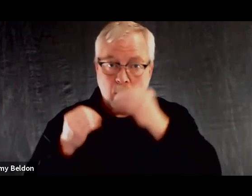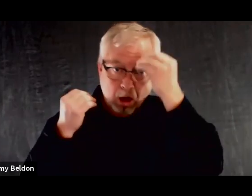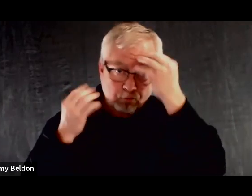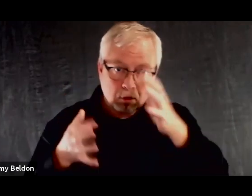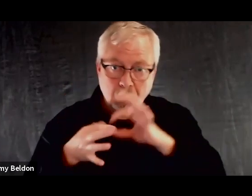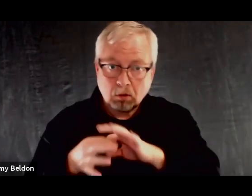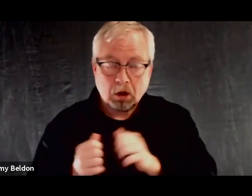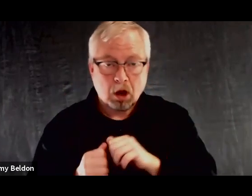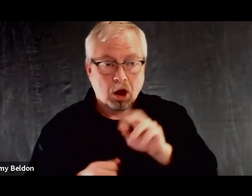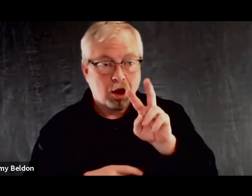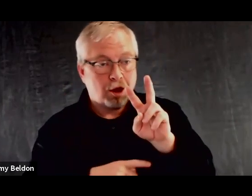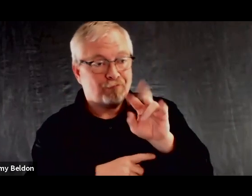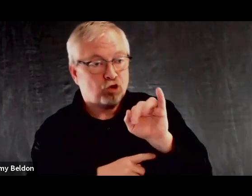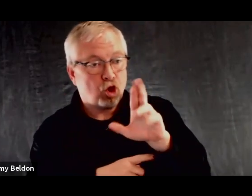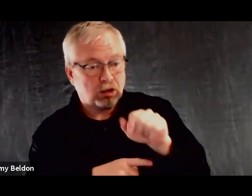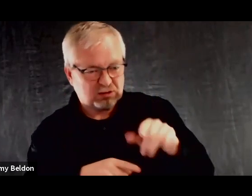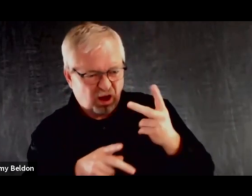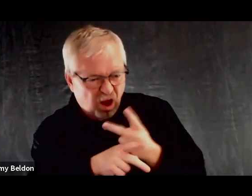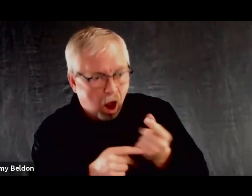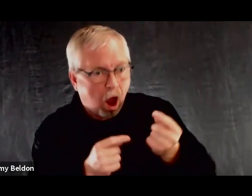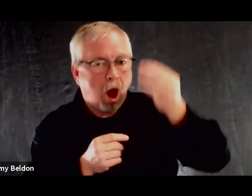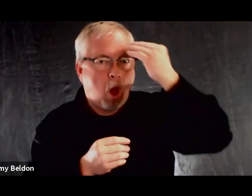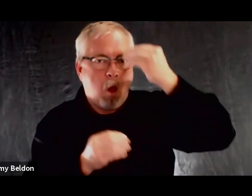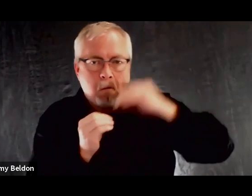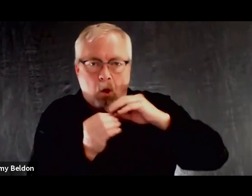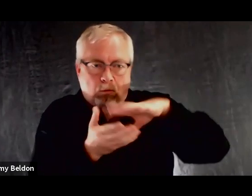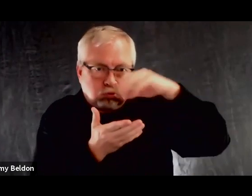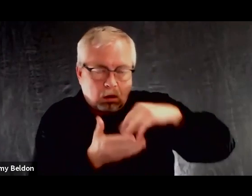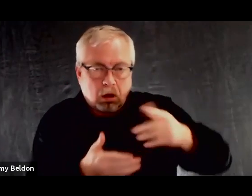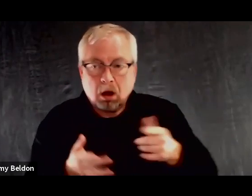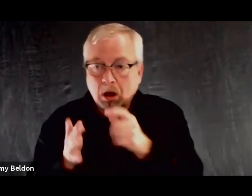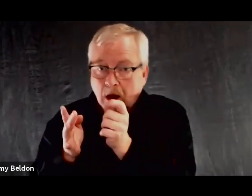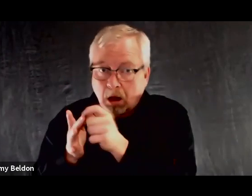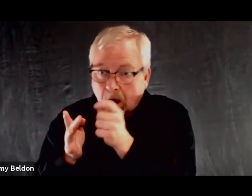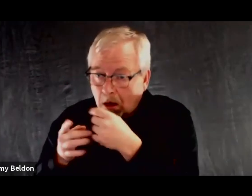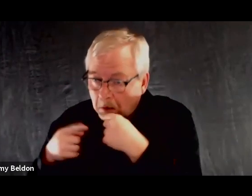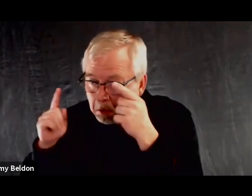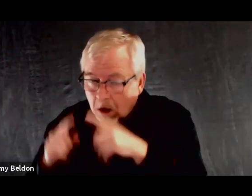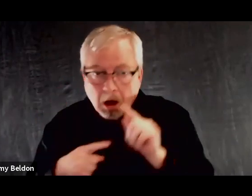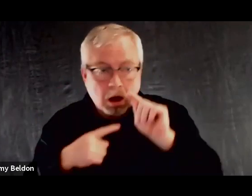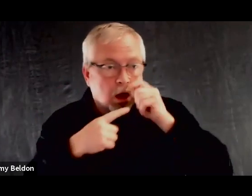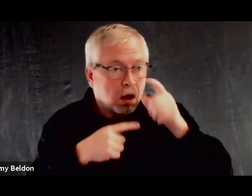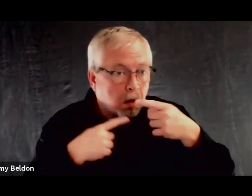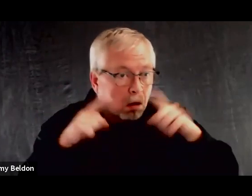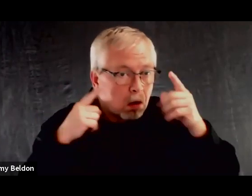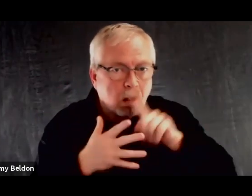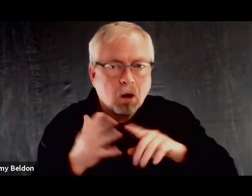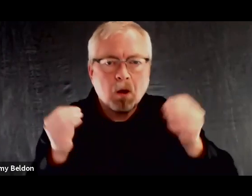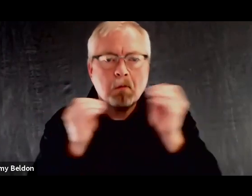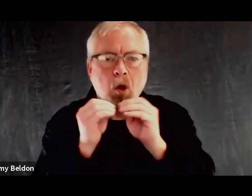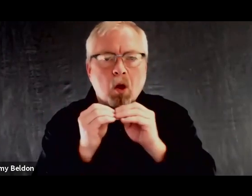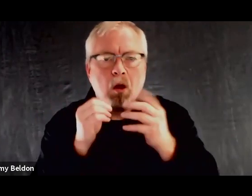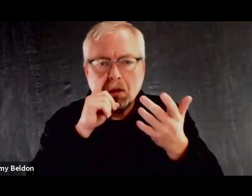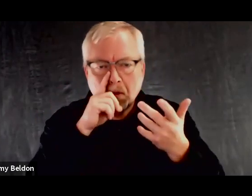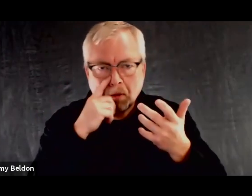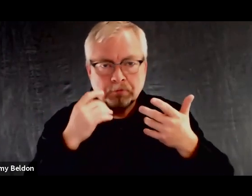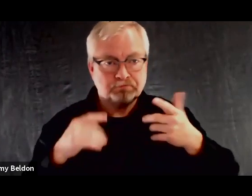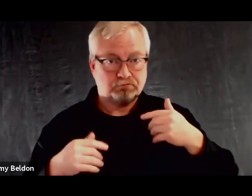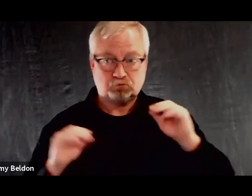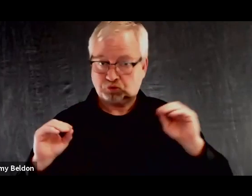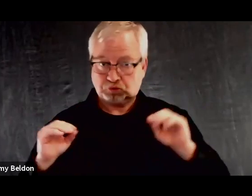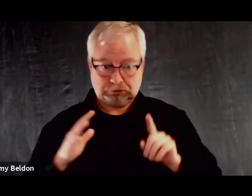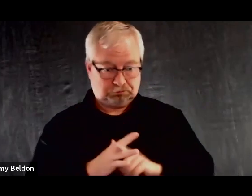talking about now around asymptomatic spread, for example, are quite new. And